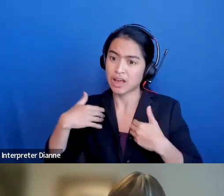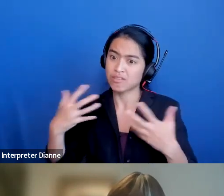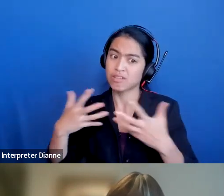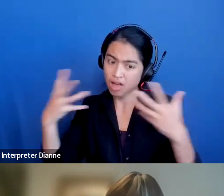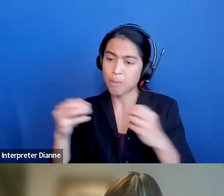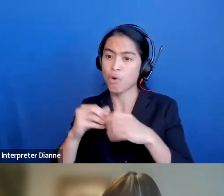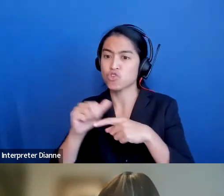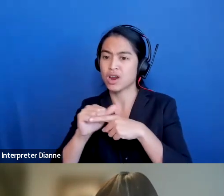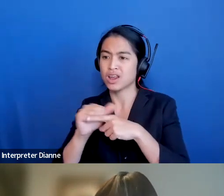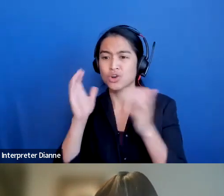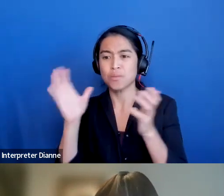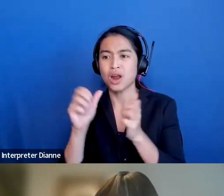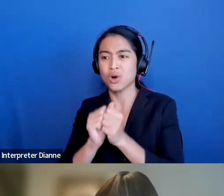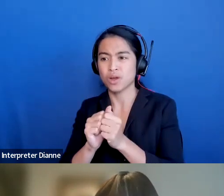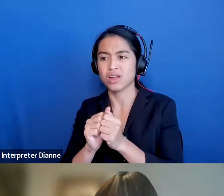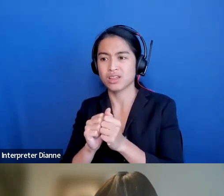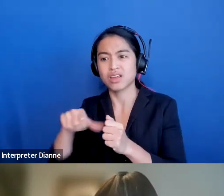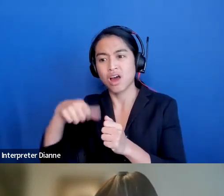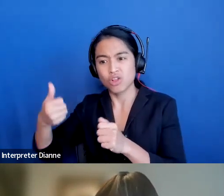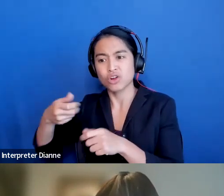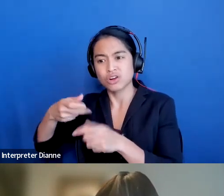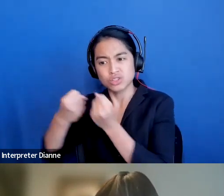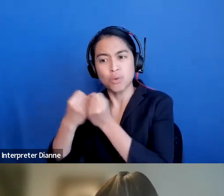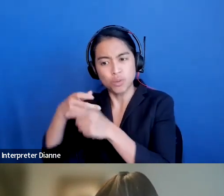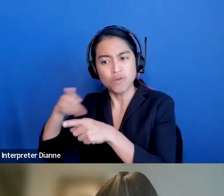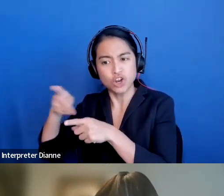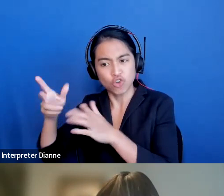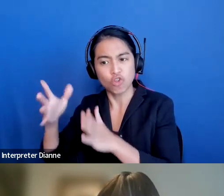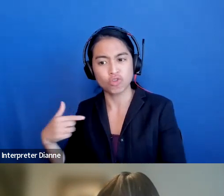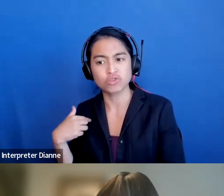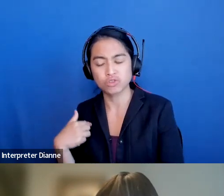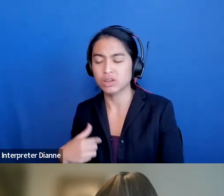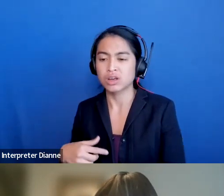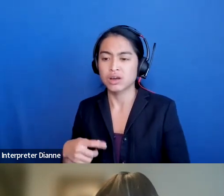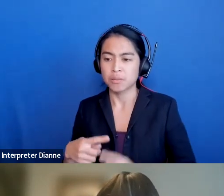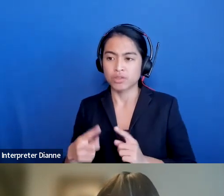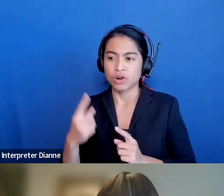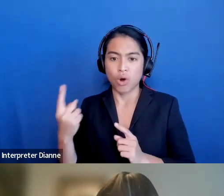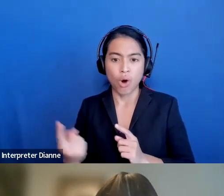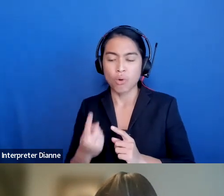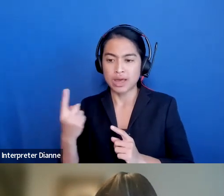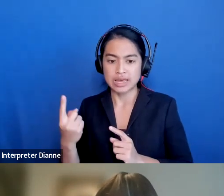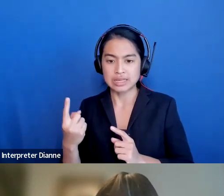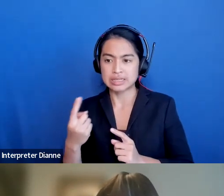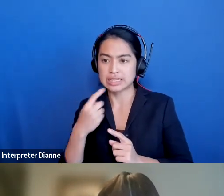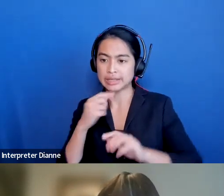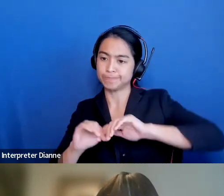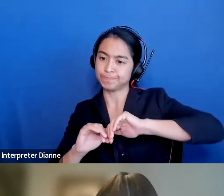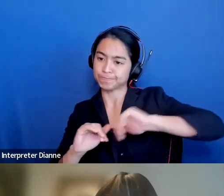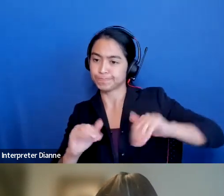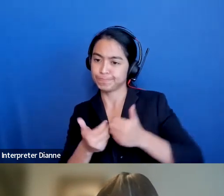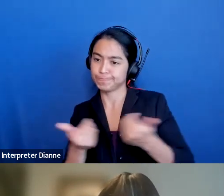training than maybe some of the direct support professionals have. But they're always carved out as a special